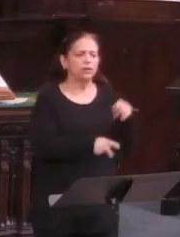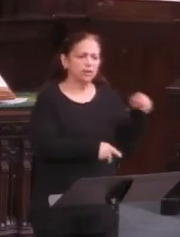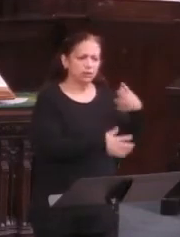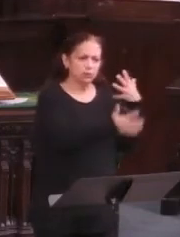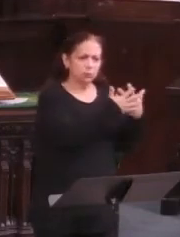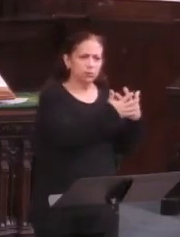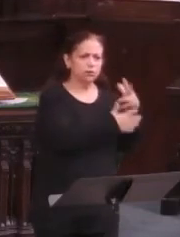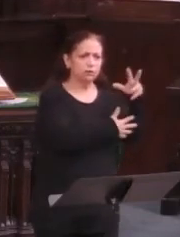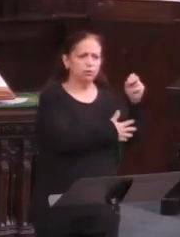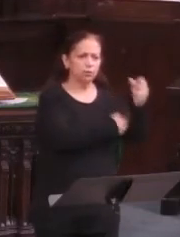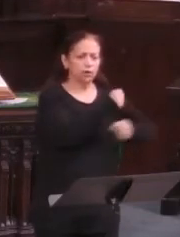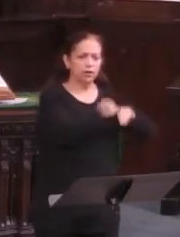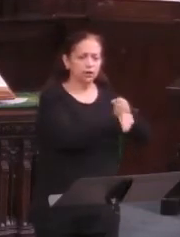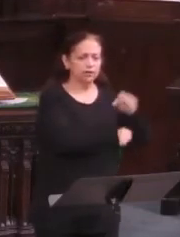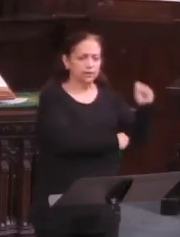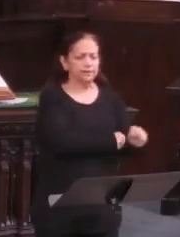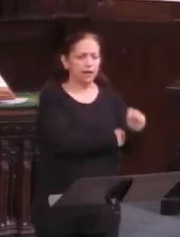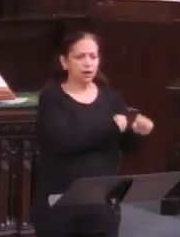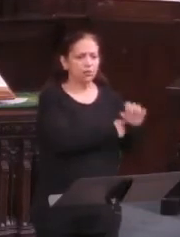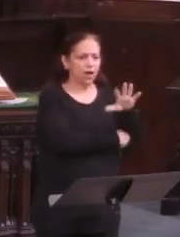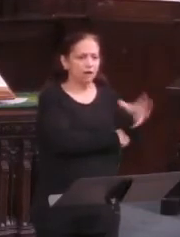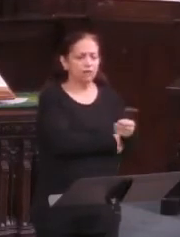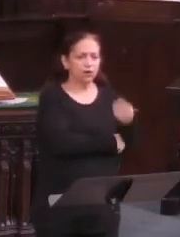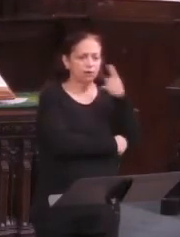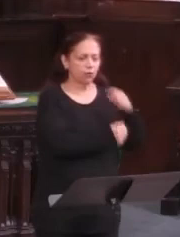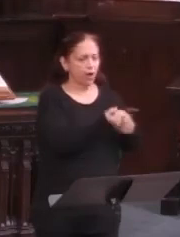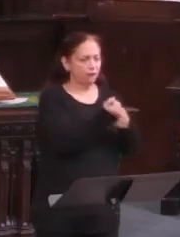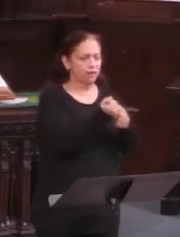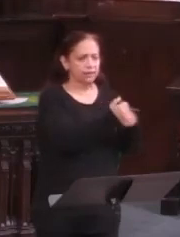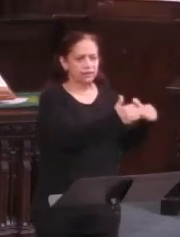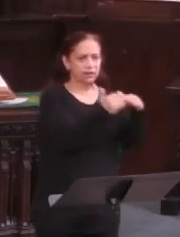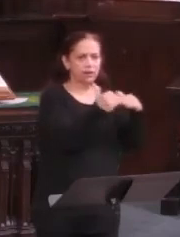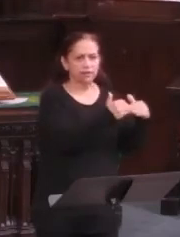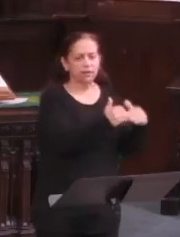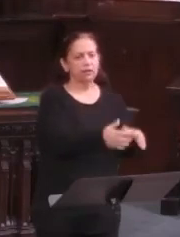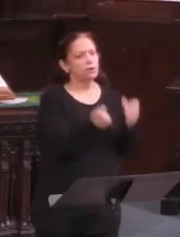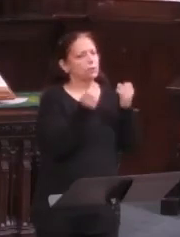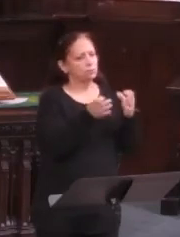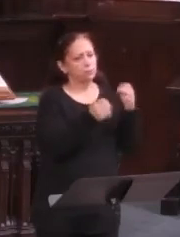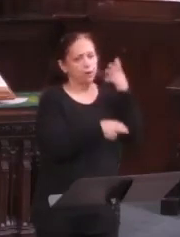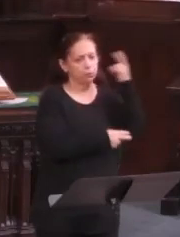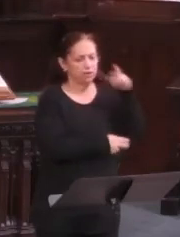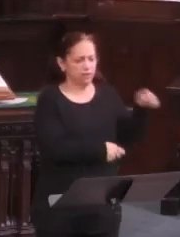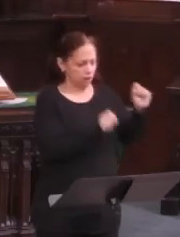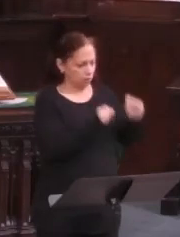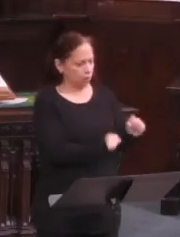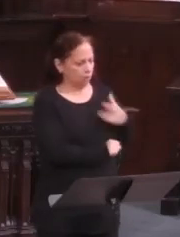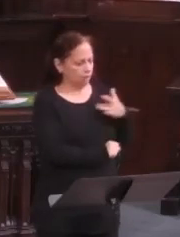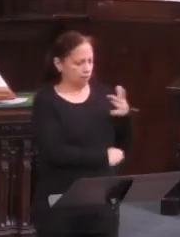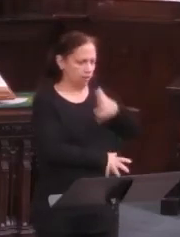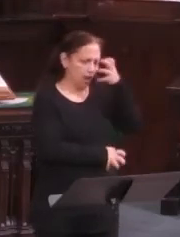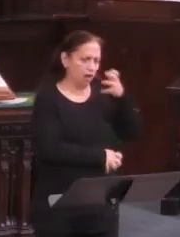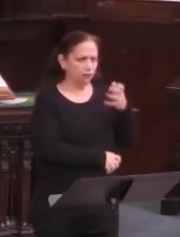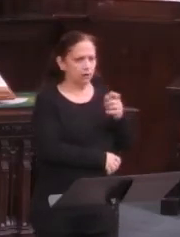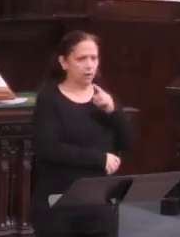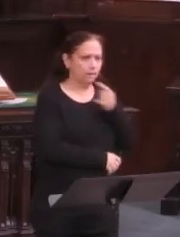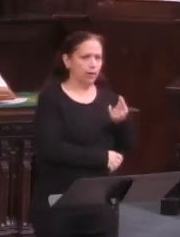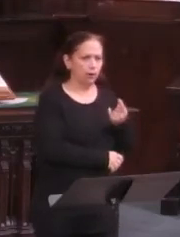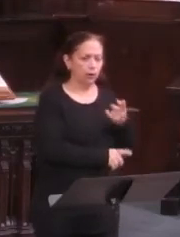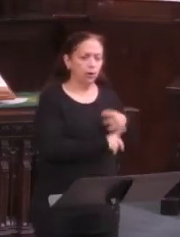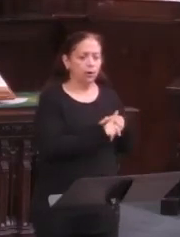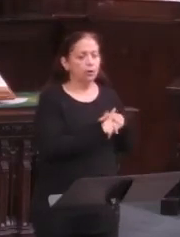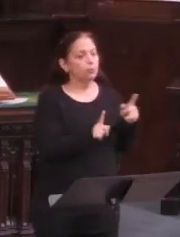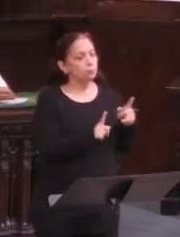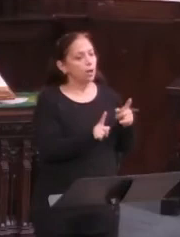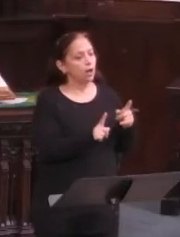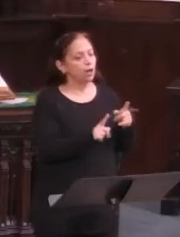years in South Africa for his advocacy for justice, and he had many reasons to be bitter and angry and resentful. As